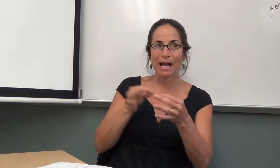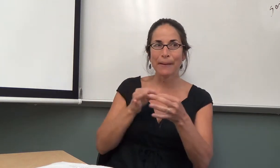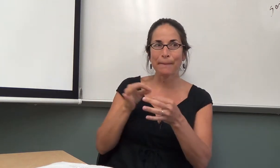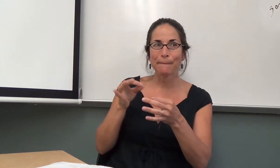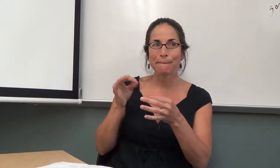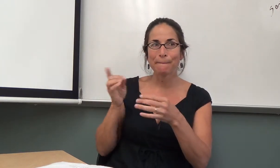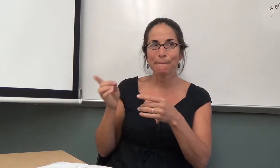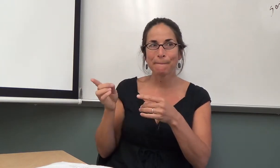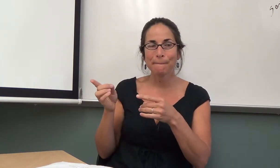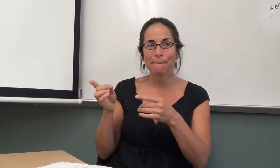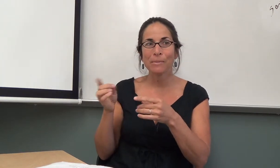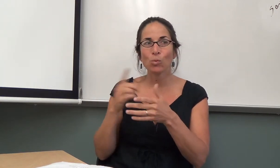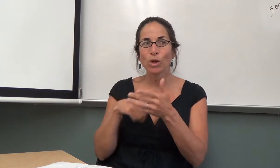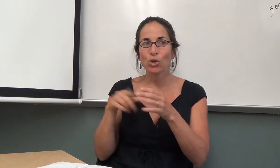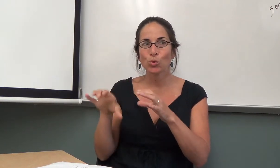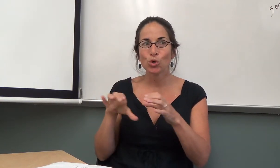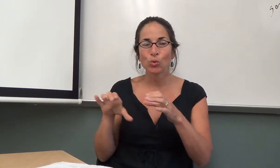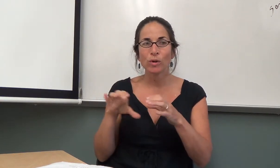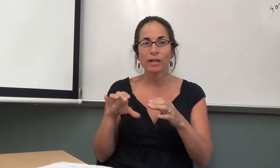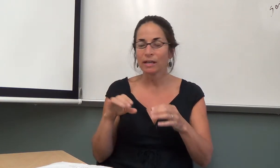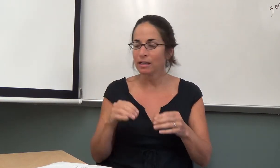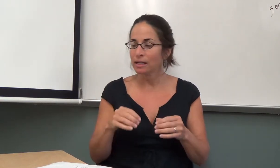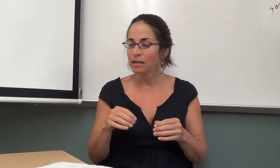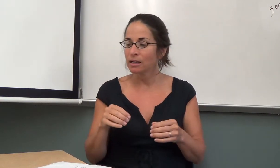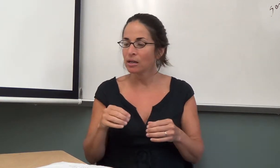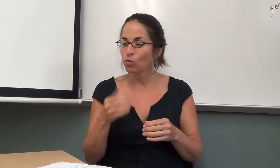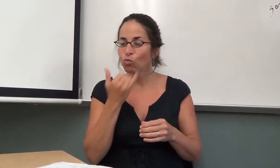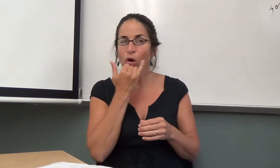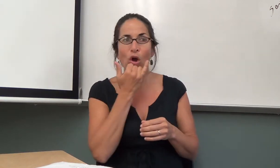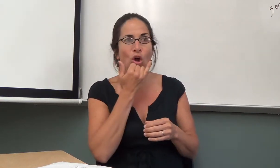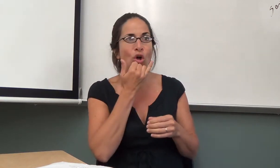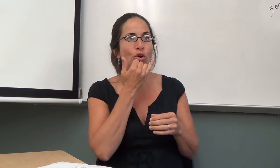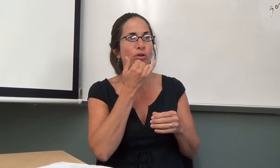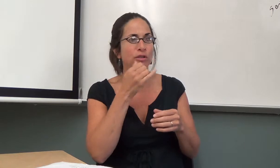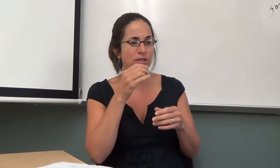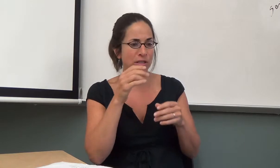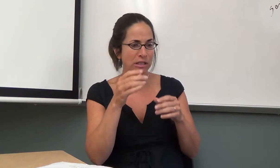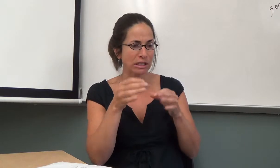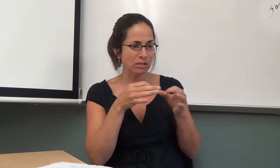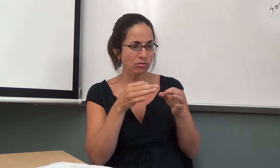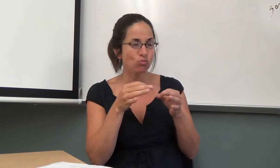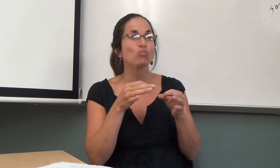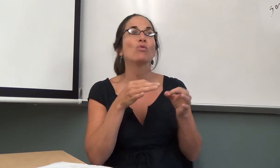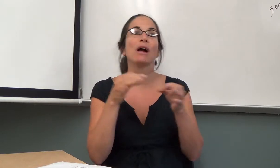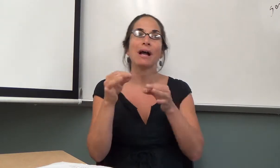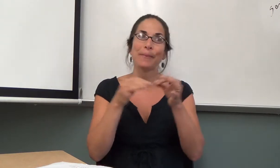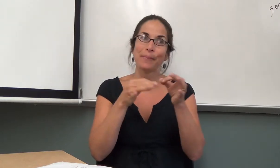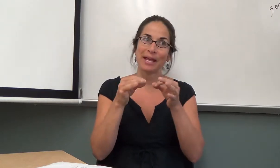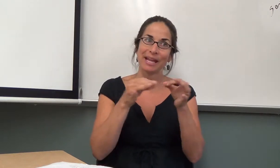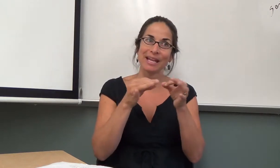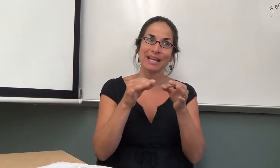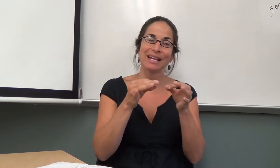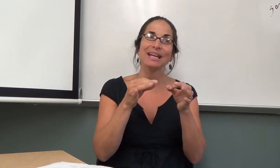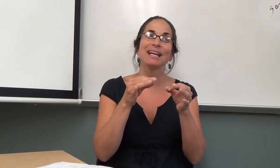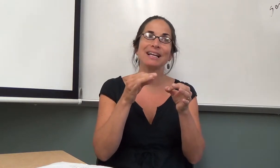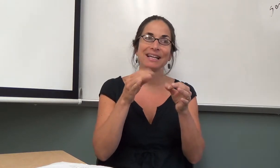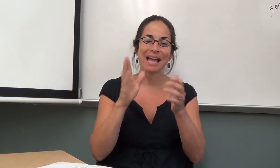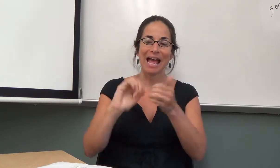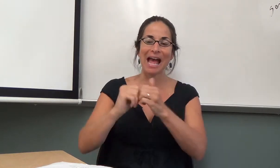Living is wrong. It's describing what the living is doing. Right. It's describing how. It's not describing what. It's Oh, describing yeah, that's the how. key word.